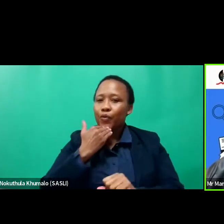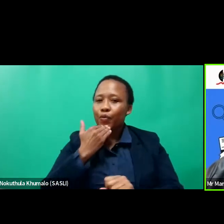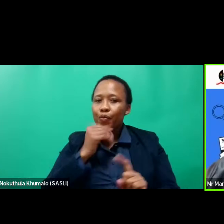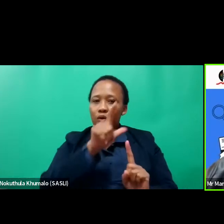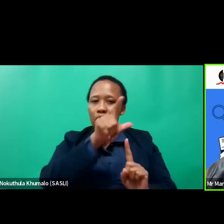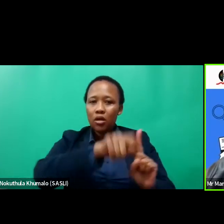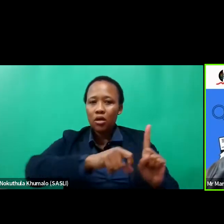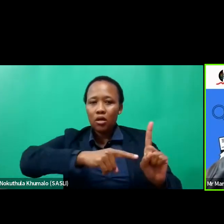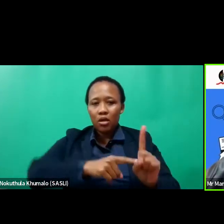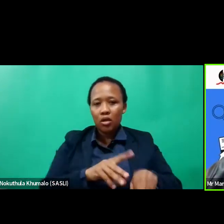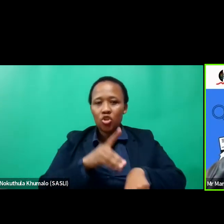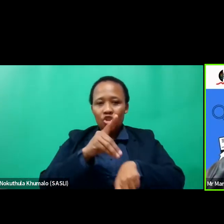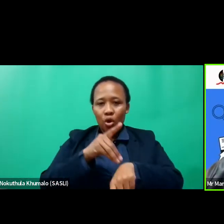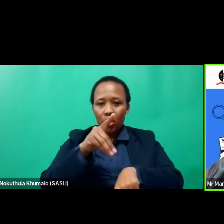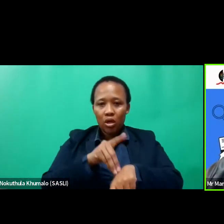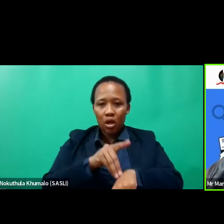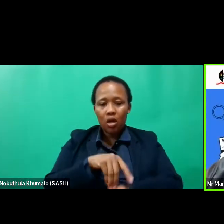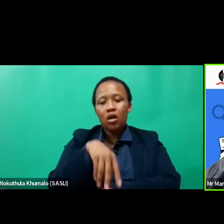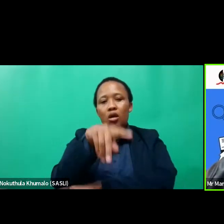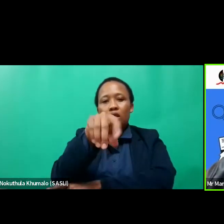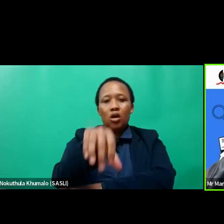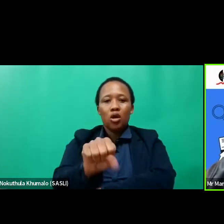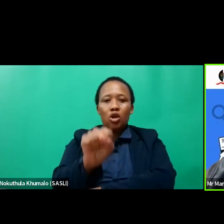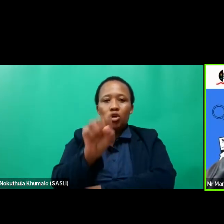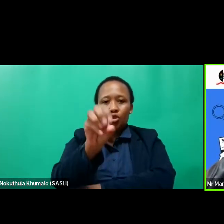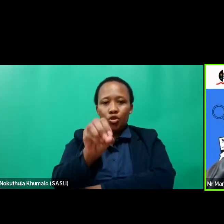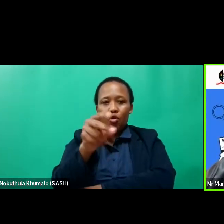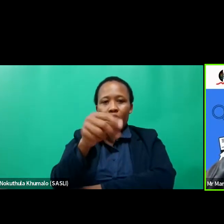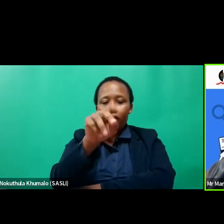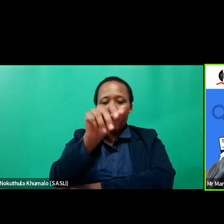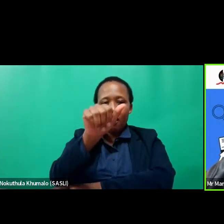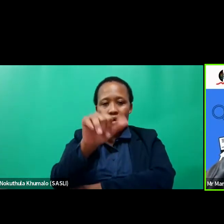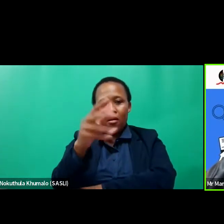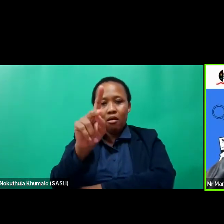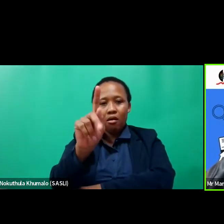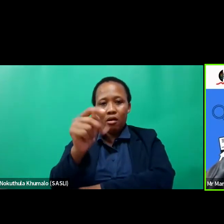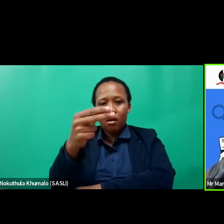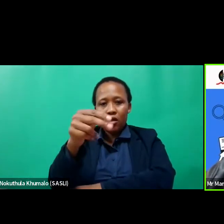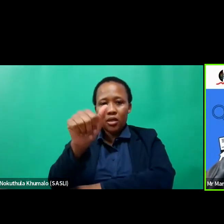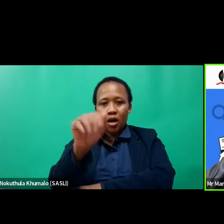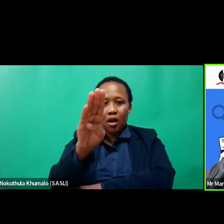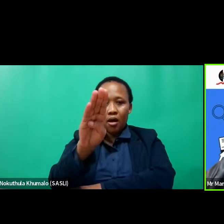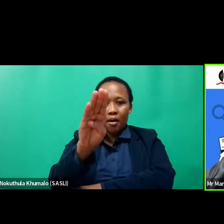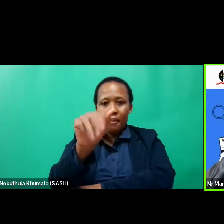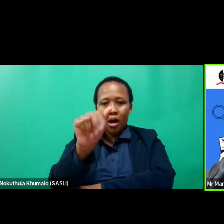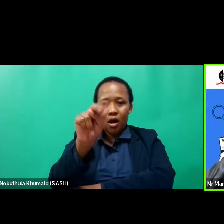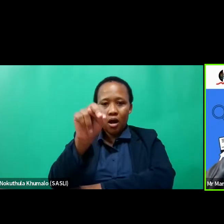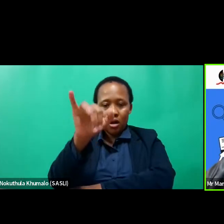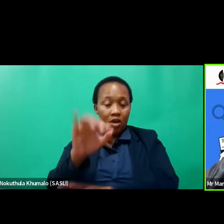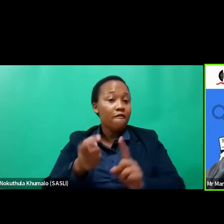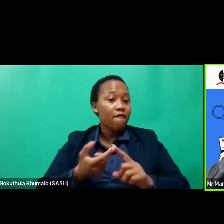Sophia Thabane from the National University of Lesotho,